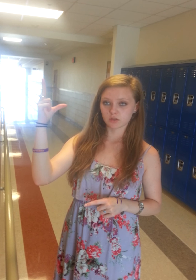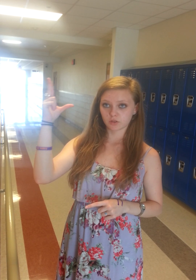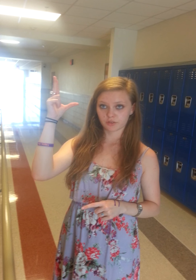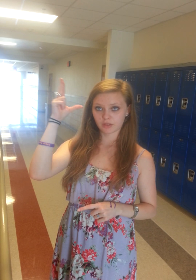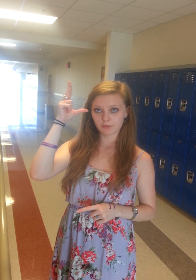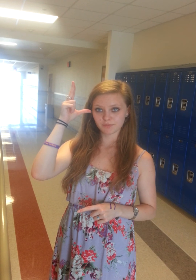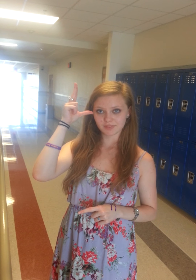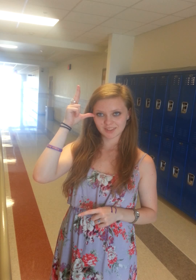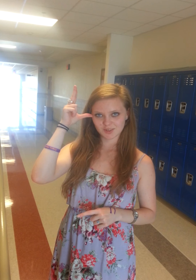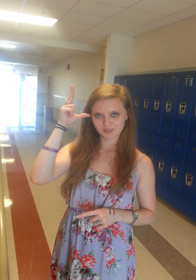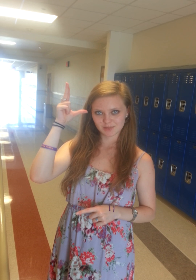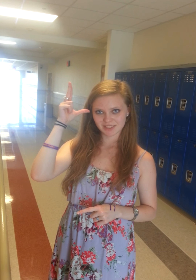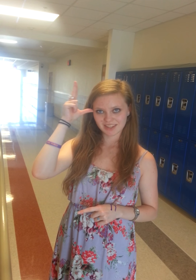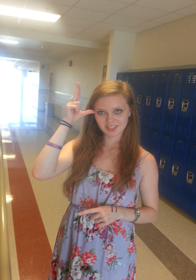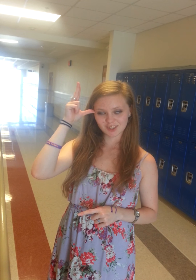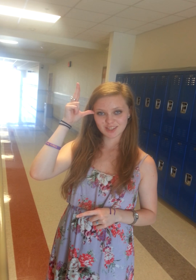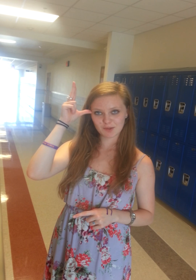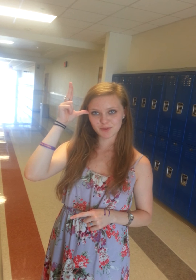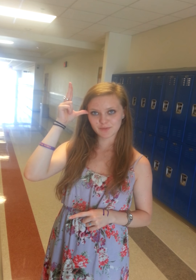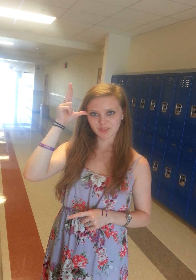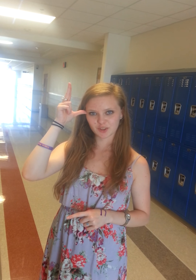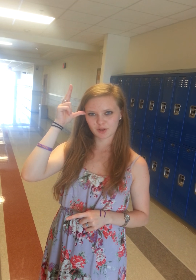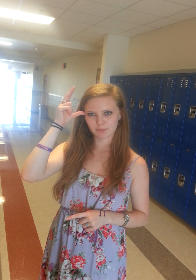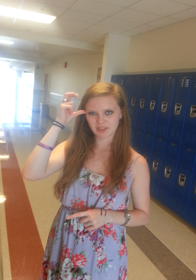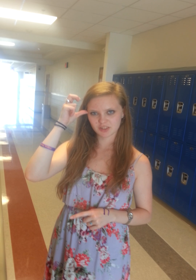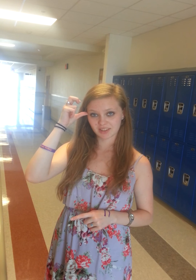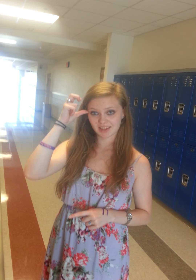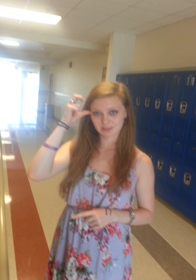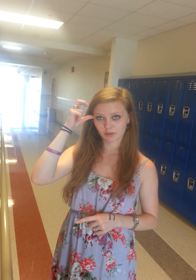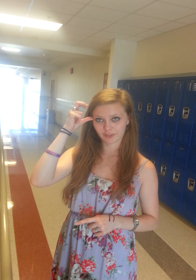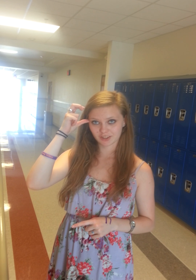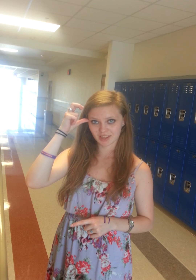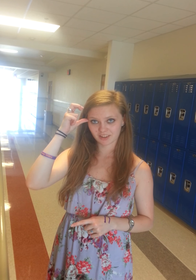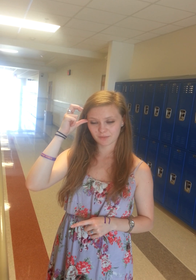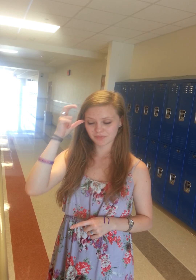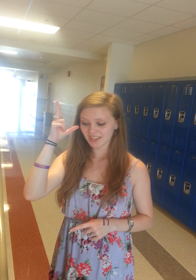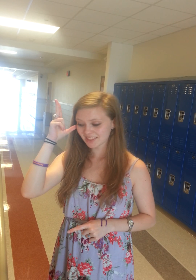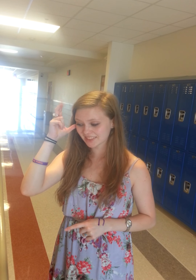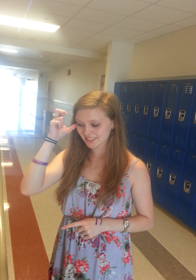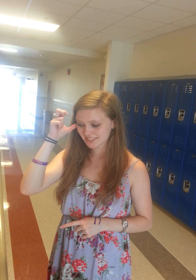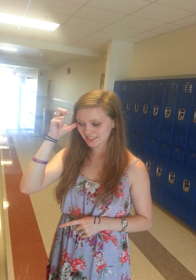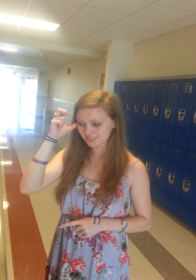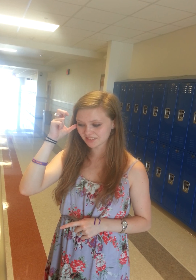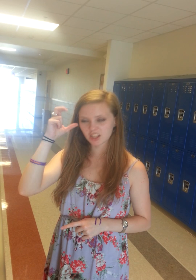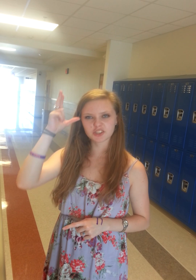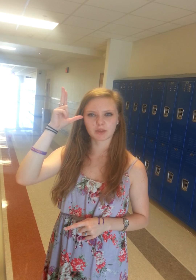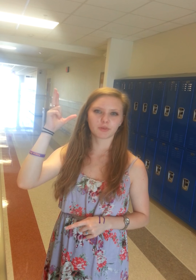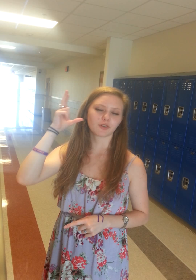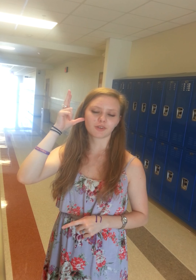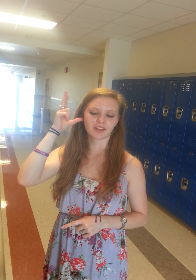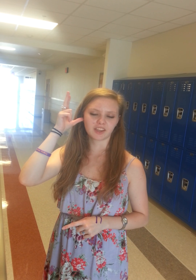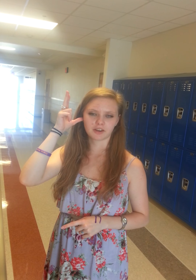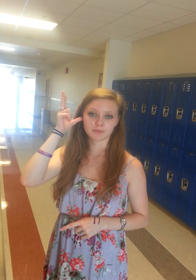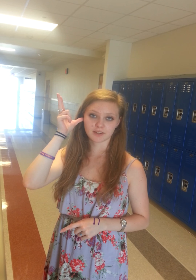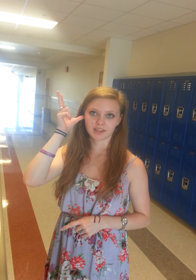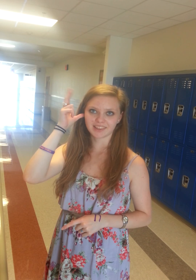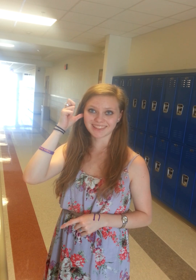your thumb is going to be touching your temple, and you're going to bend your index and middle finger together. Listen, not your temple, your ear, I'm sorry.